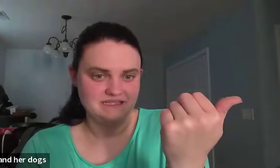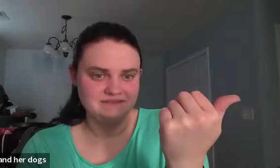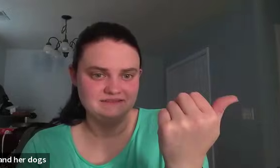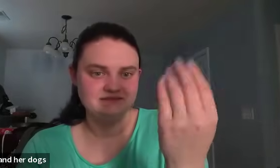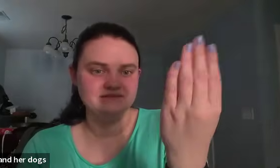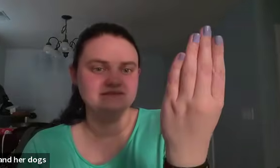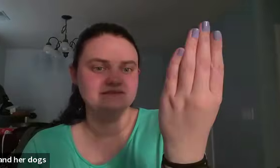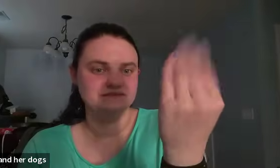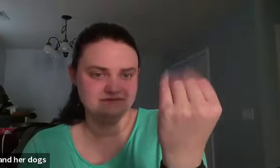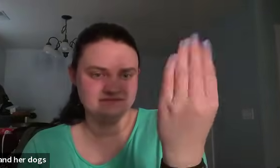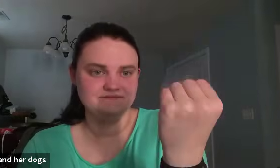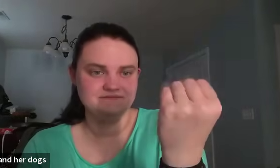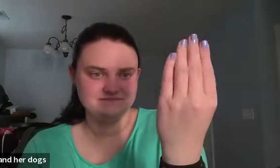14,